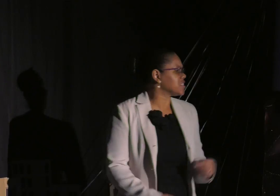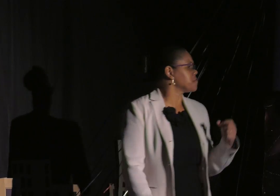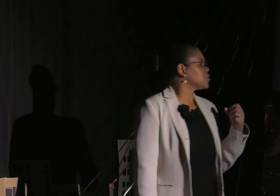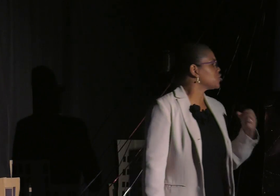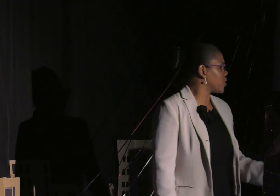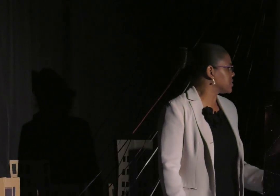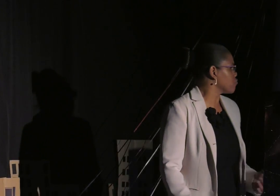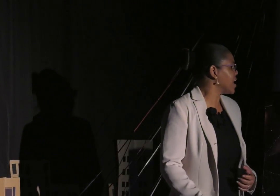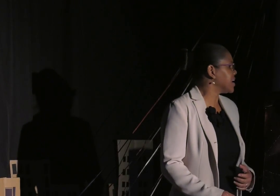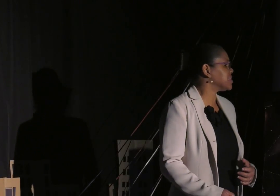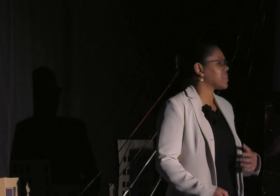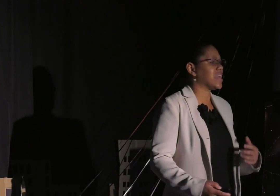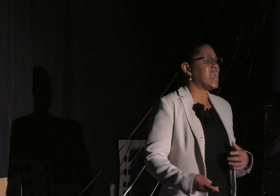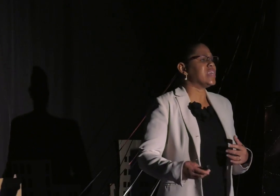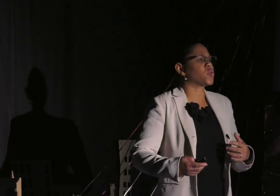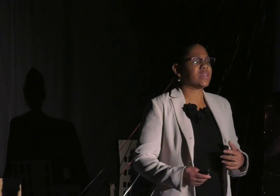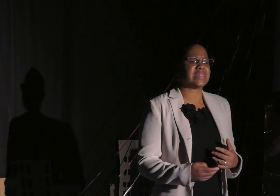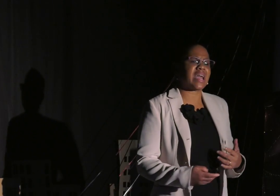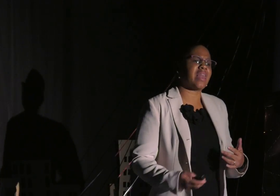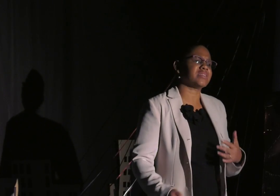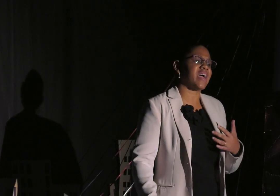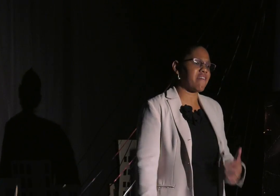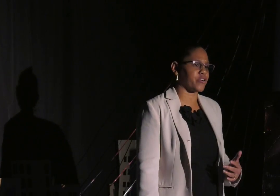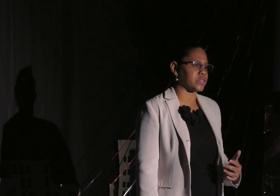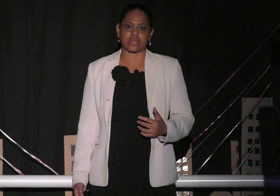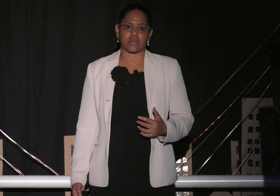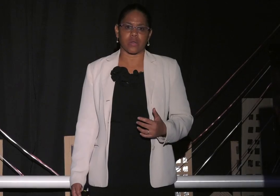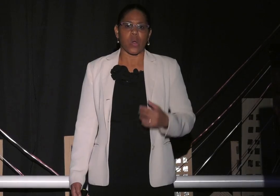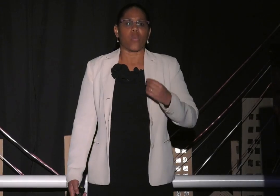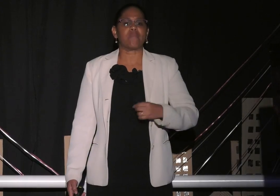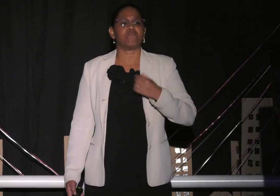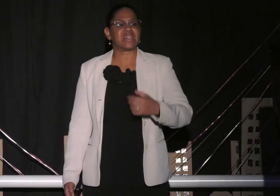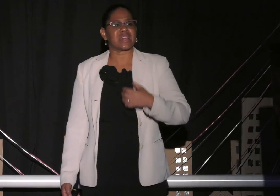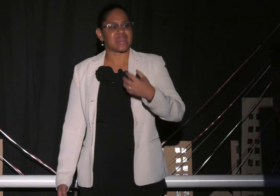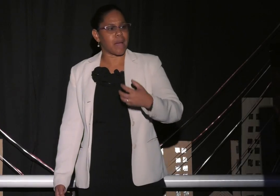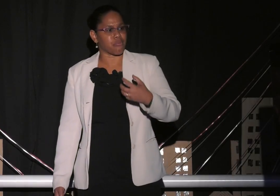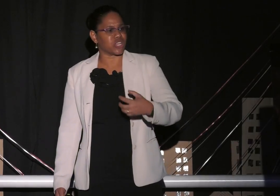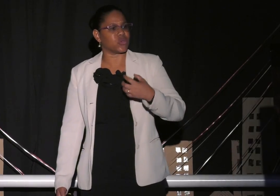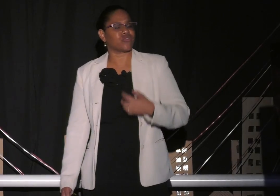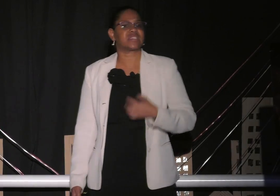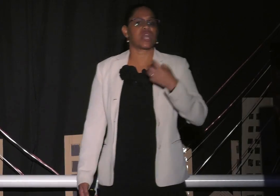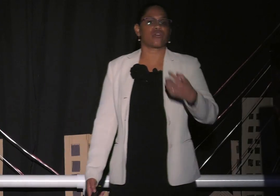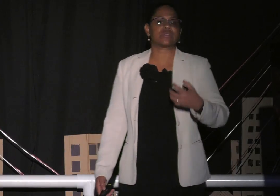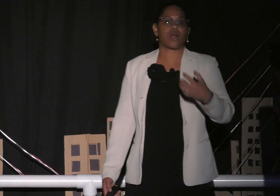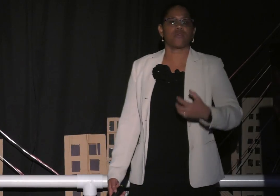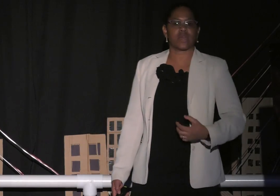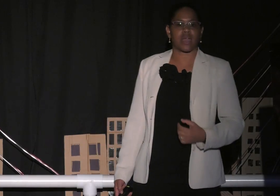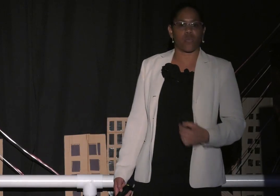it's frustrating, realizing that it's going to take a lot of effort. We build that bridge. We try to learn to communicate with